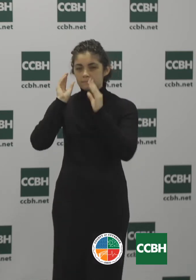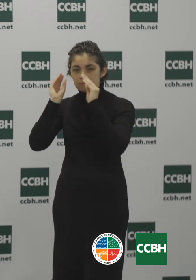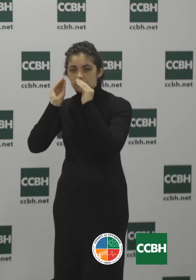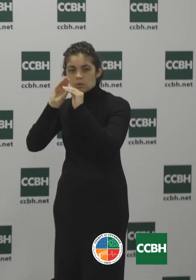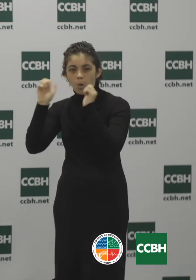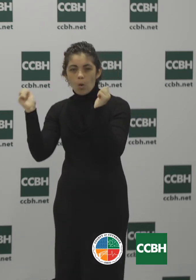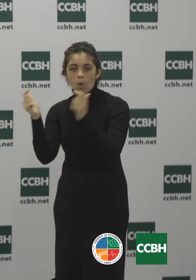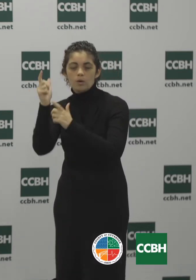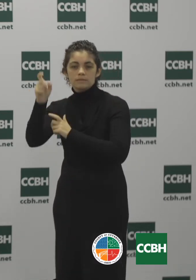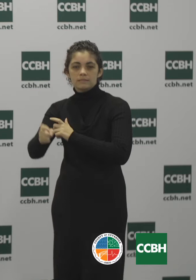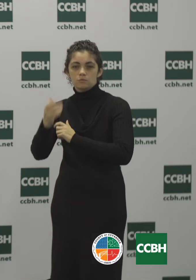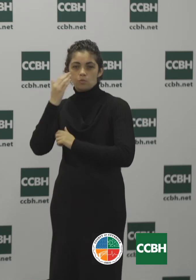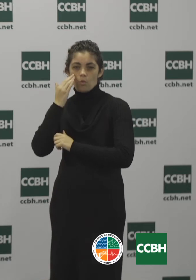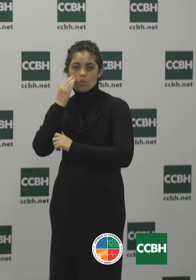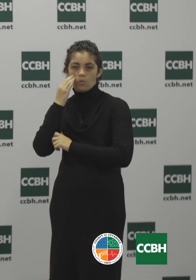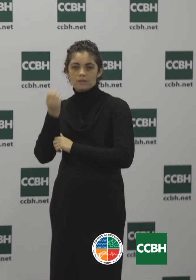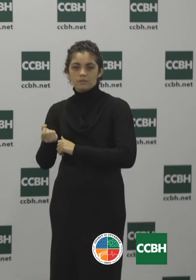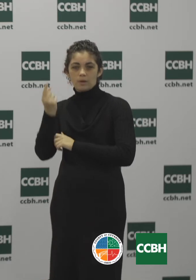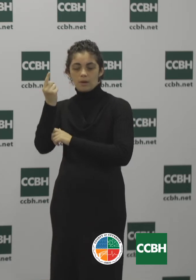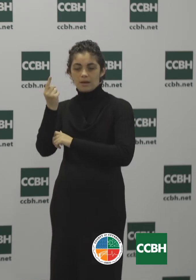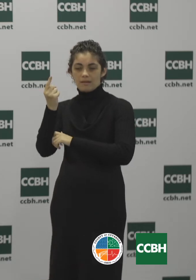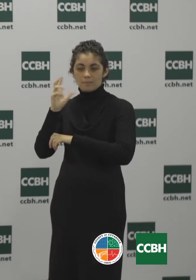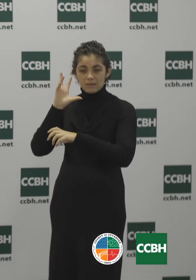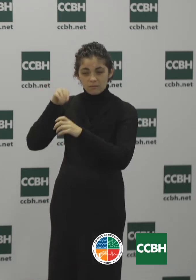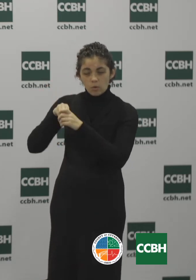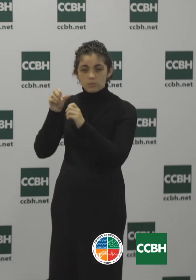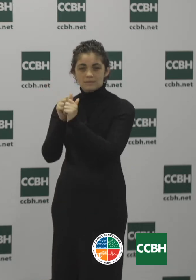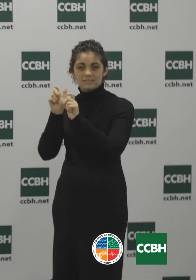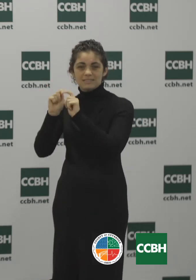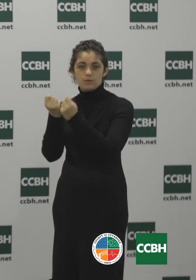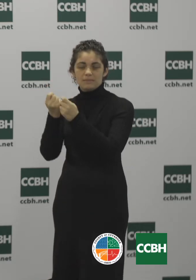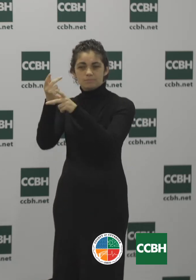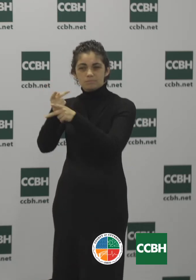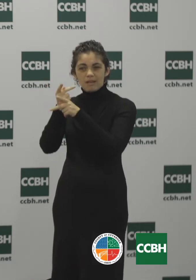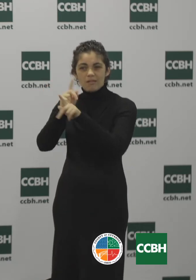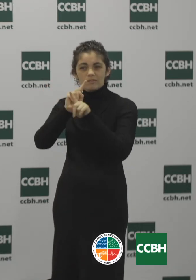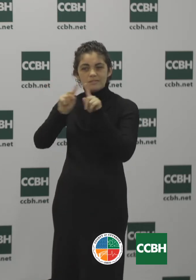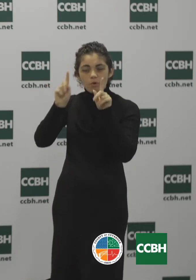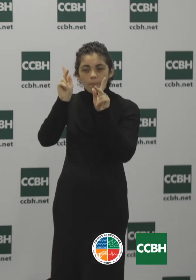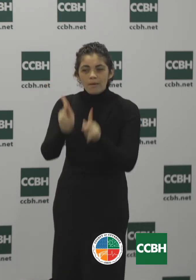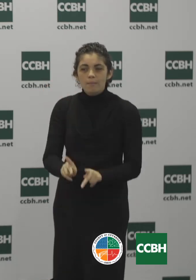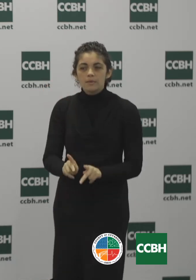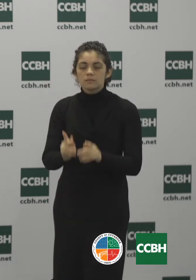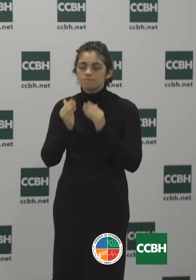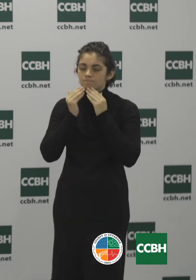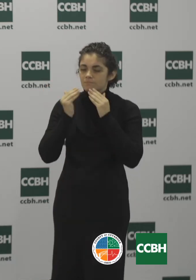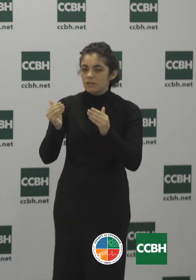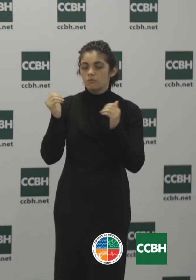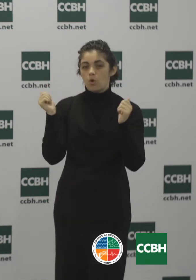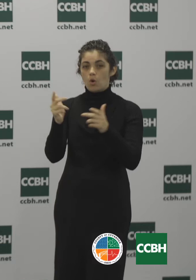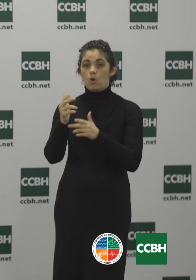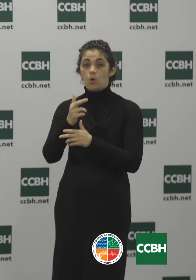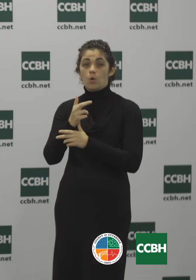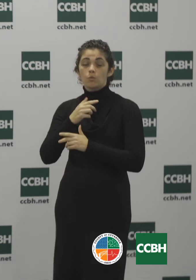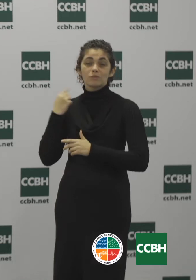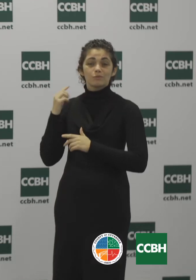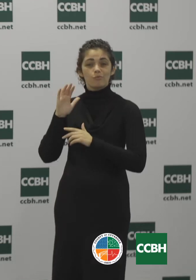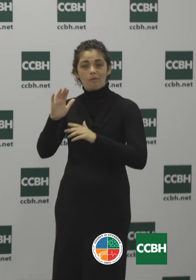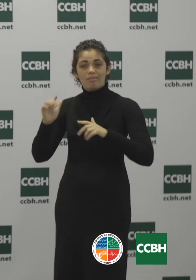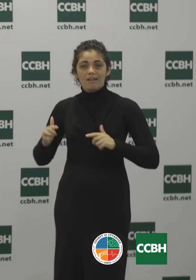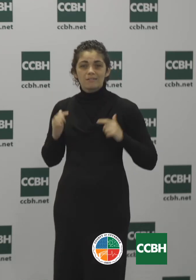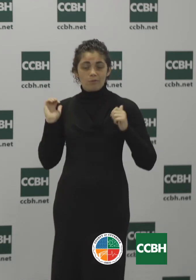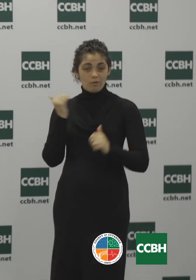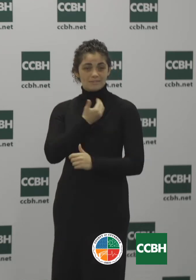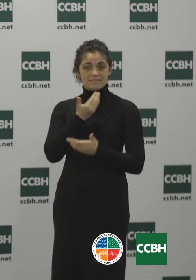what you need to know to help be on a team and take care of people. So thank you for all that you're doing, risking your lives for all of